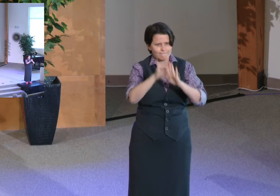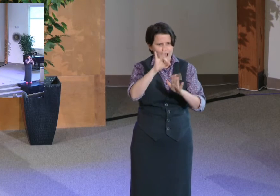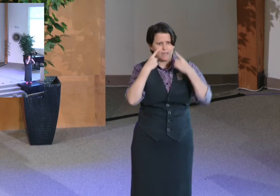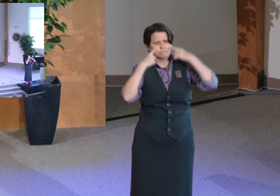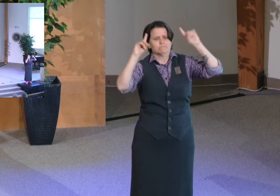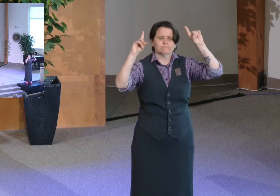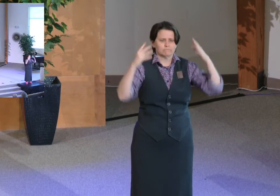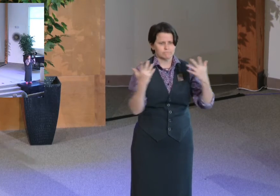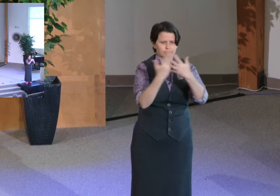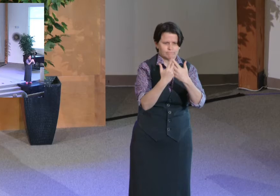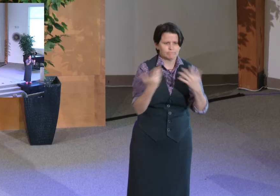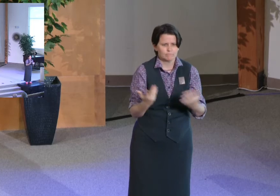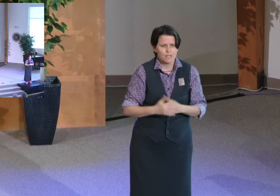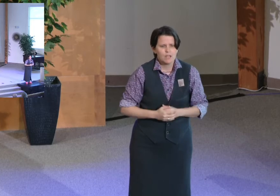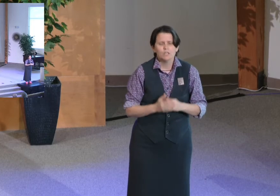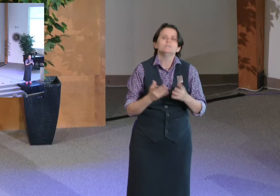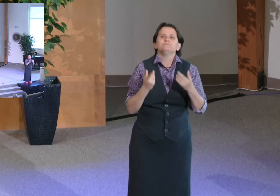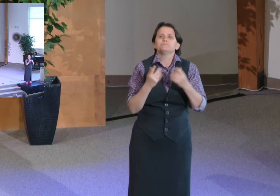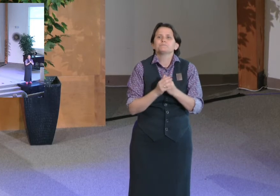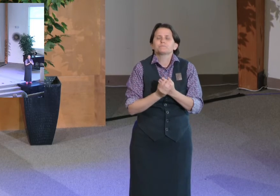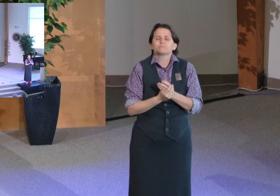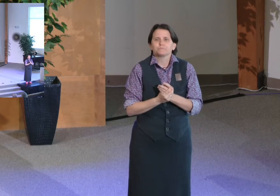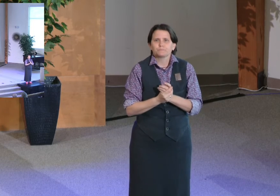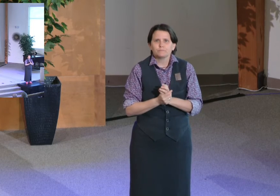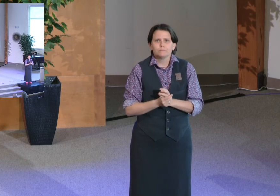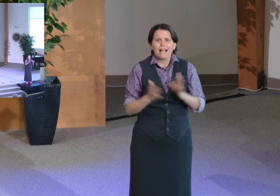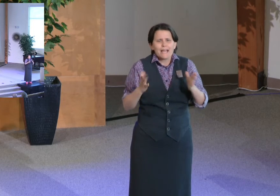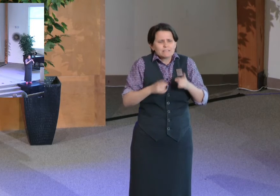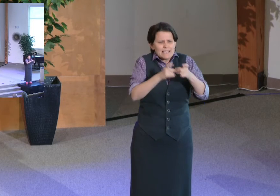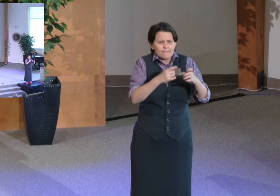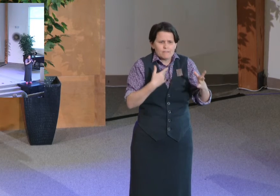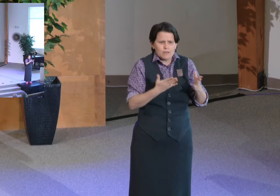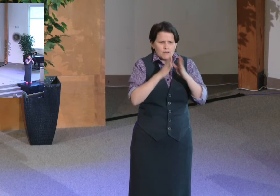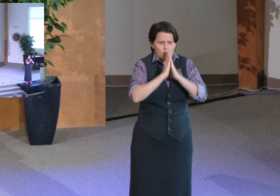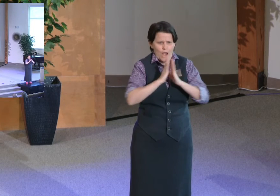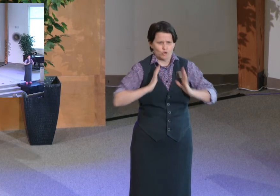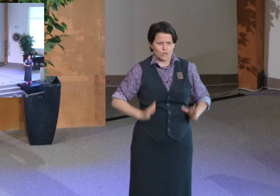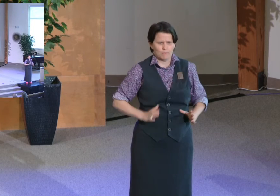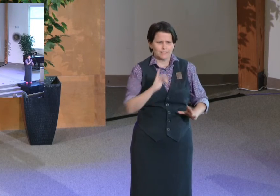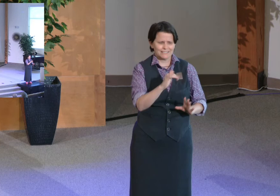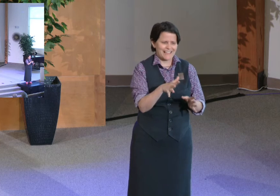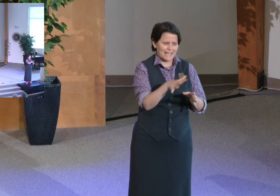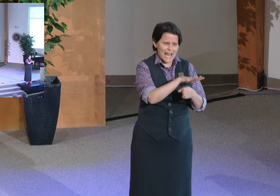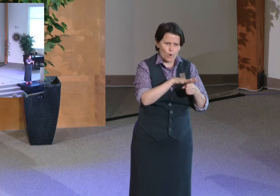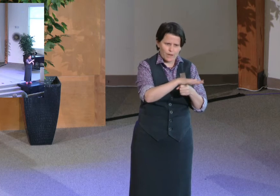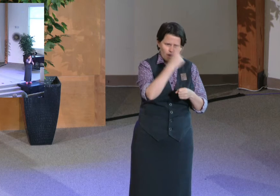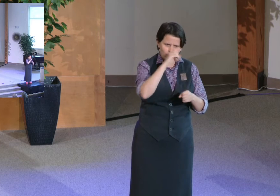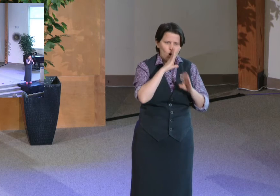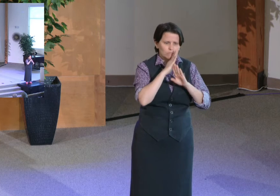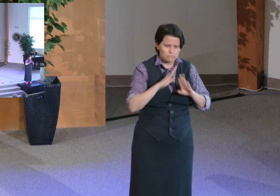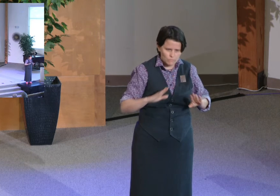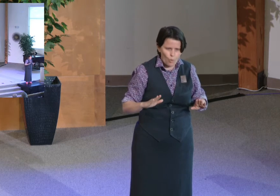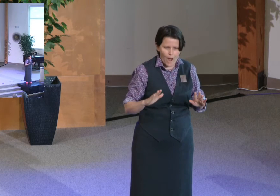and give them that space for sacredness. So if you don't know where the prayer chapel is, what you're going to do is you're going to go out these